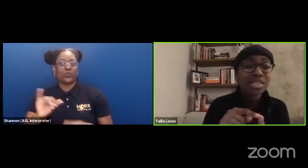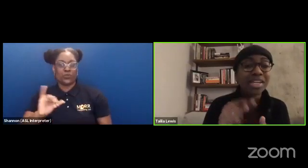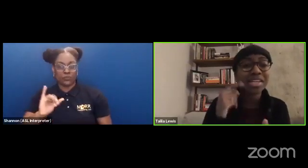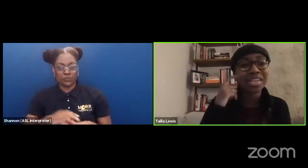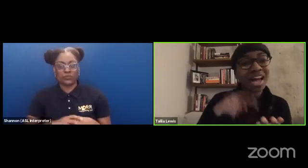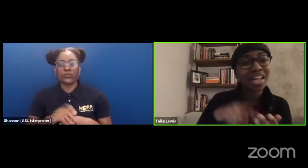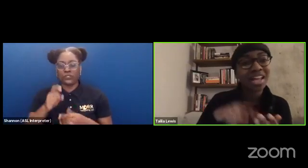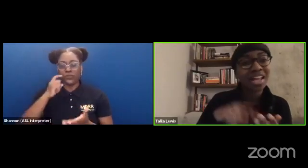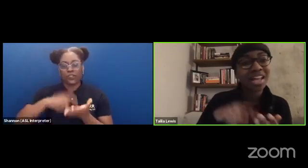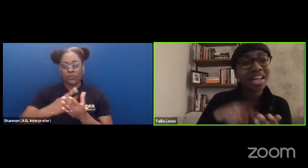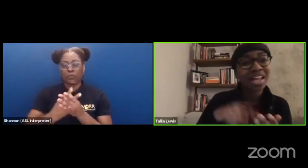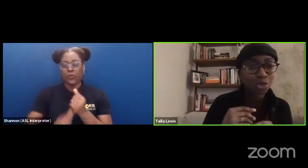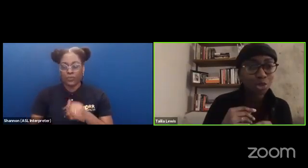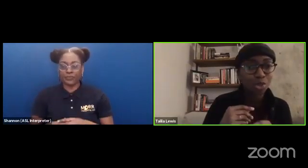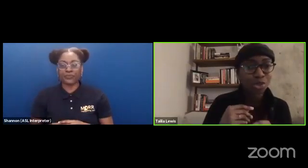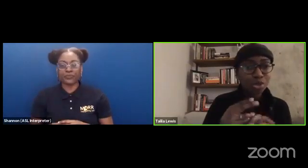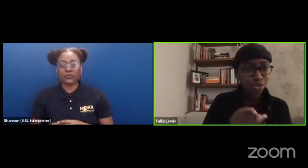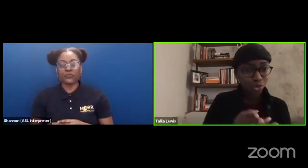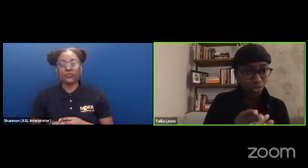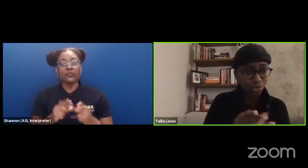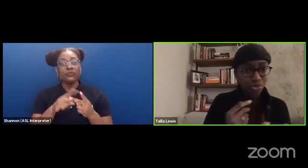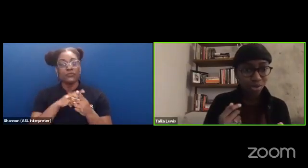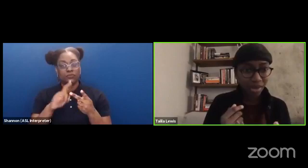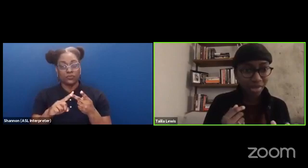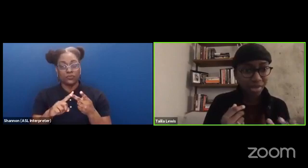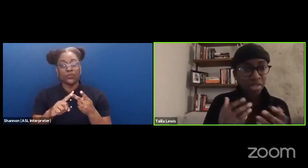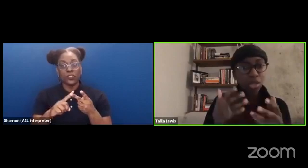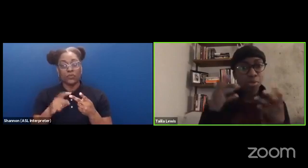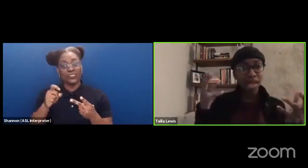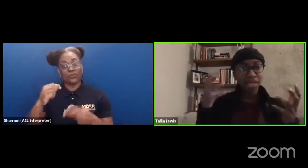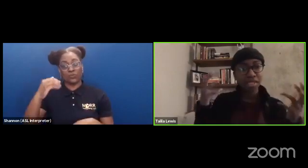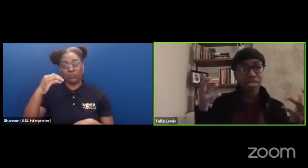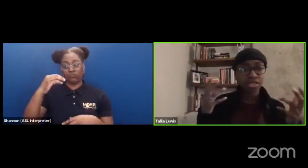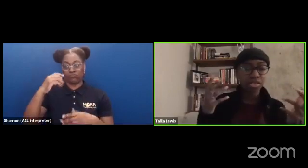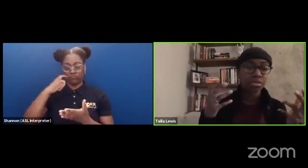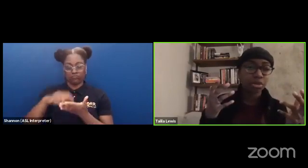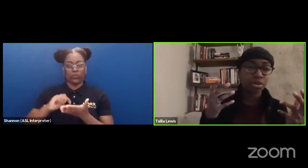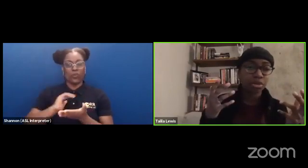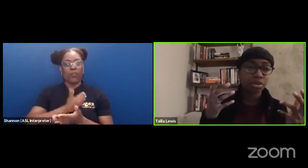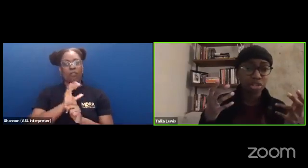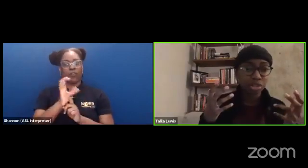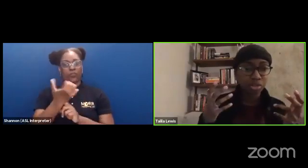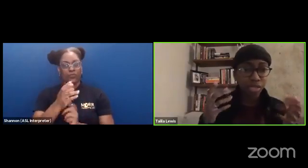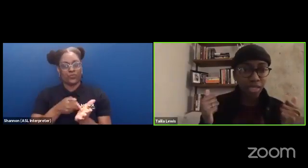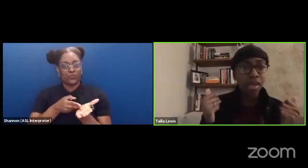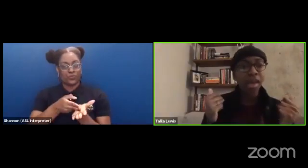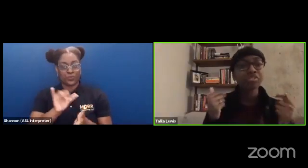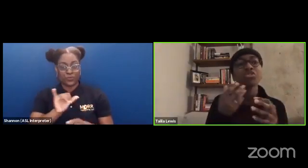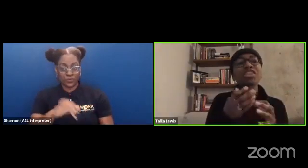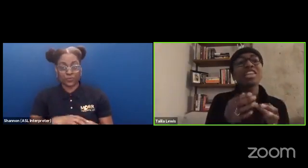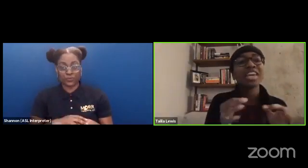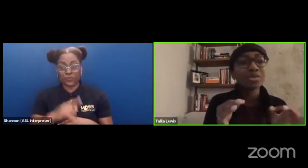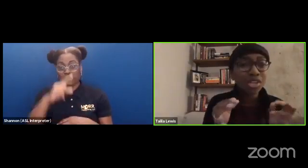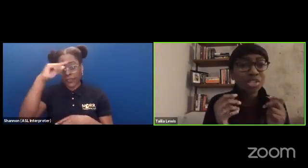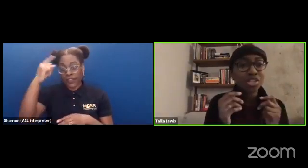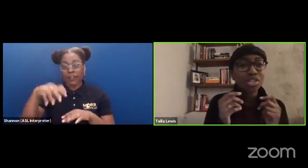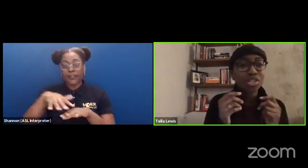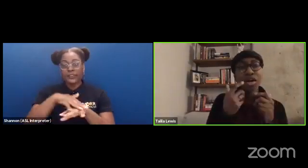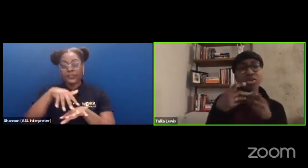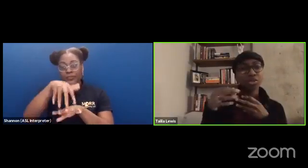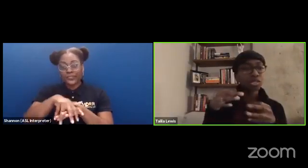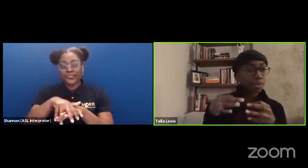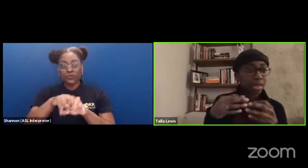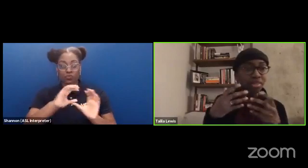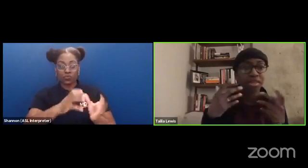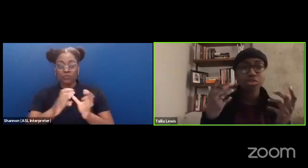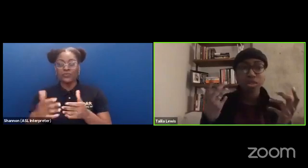generally have different language to explain things related to disability. We might not ever use the word disability, but when in fact we